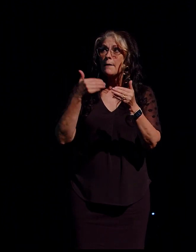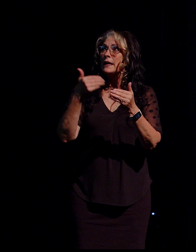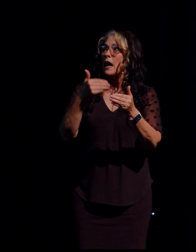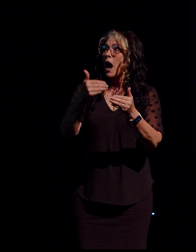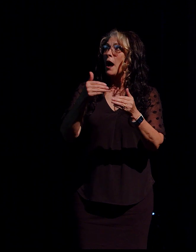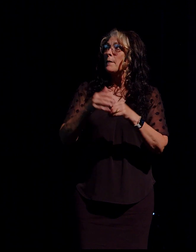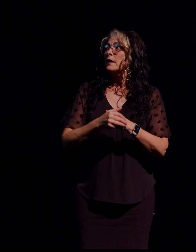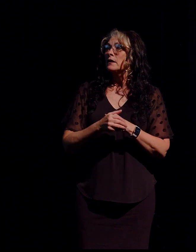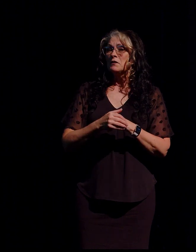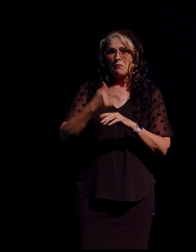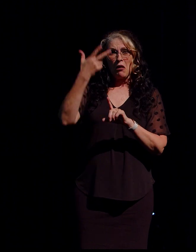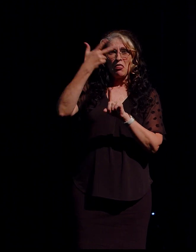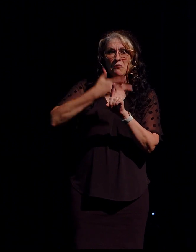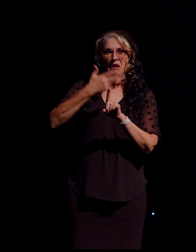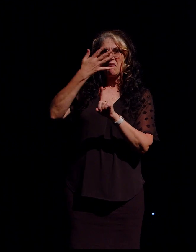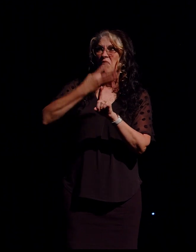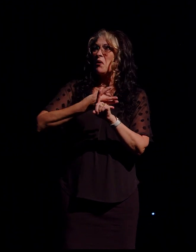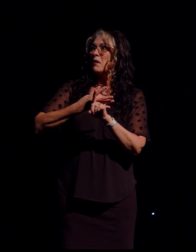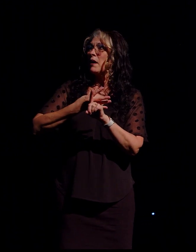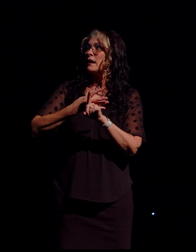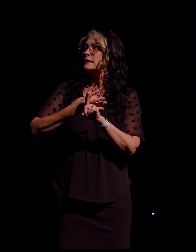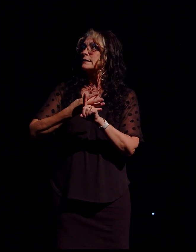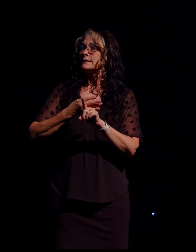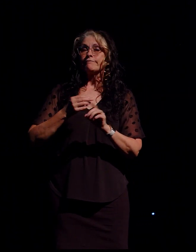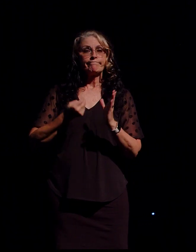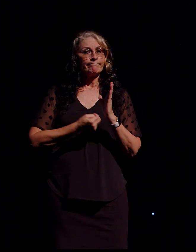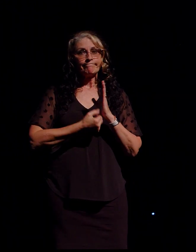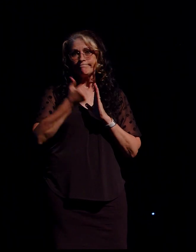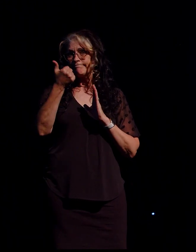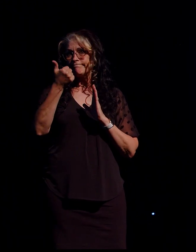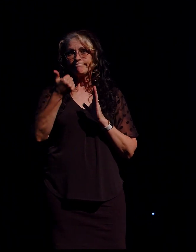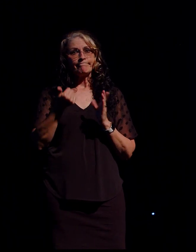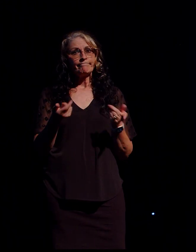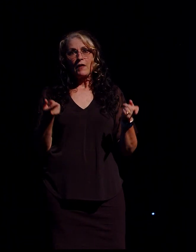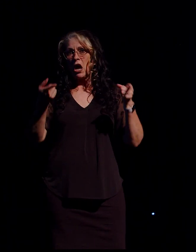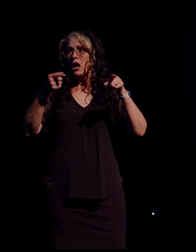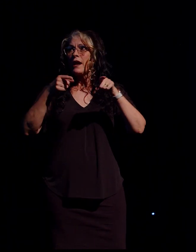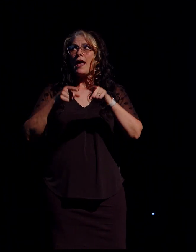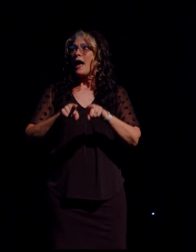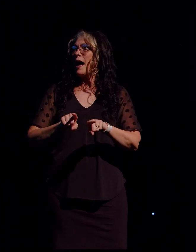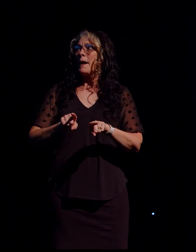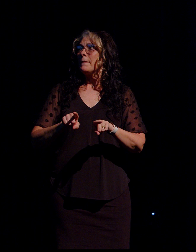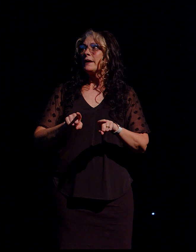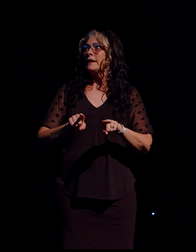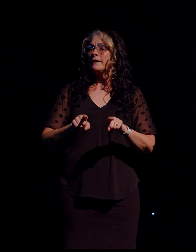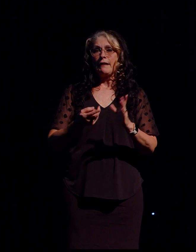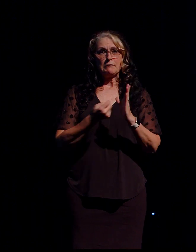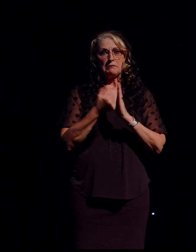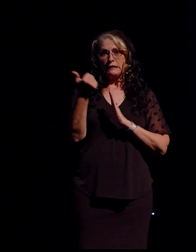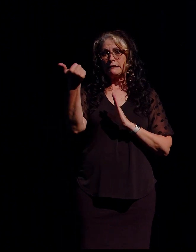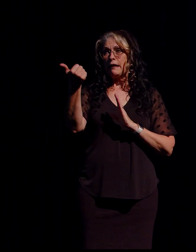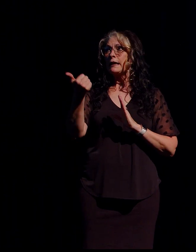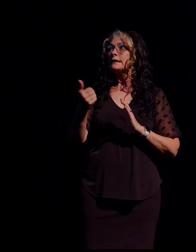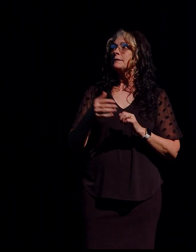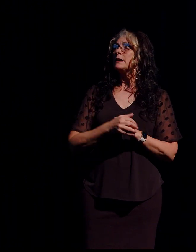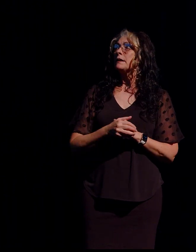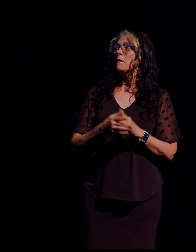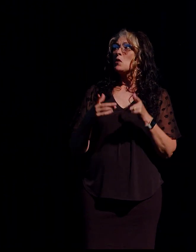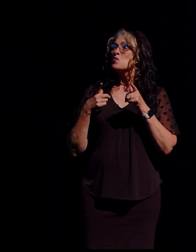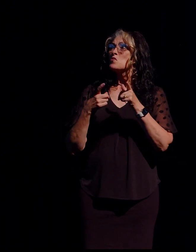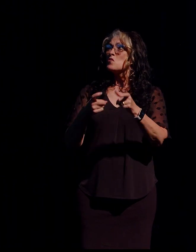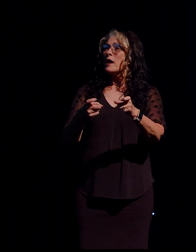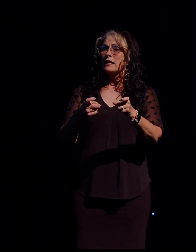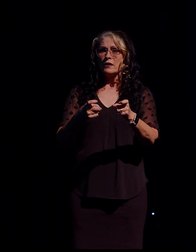just 3 or 4 months, and I was obviously out. Not gonna happen. They deselected me. Running had